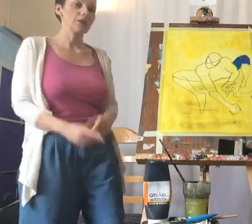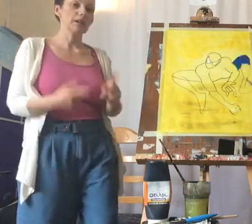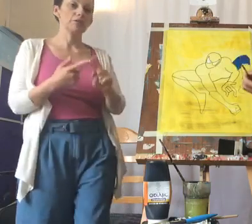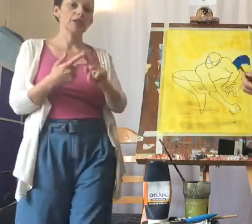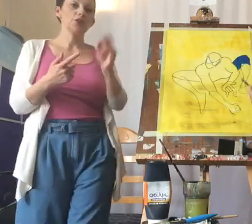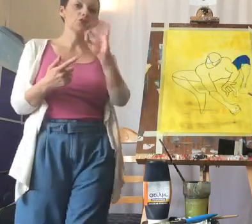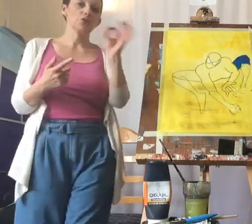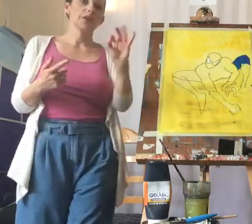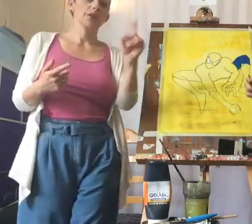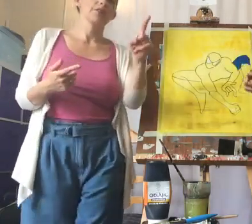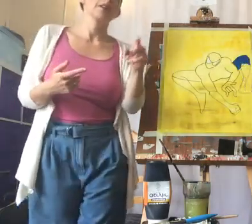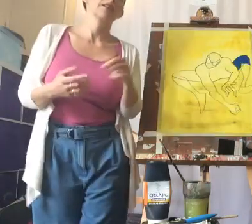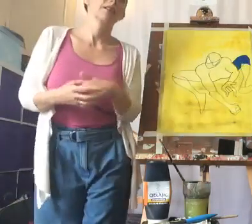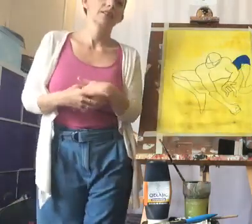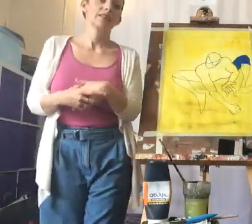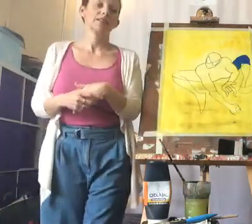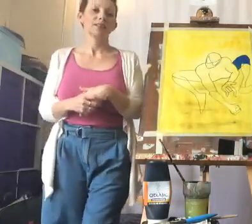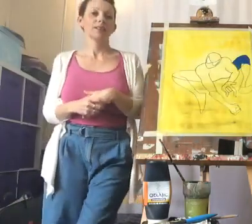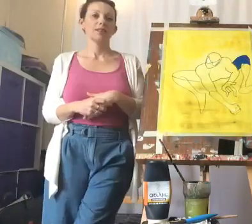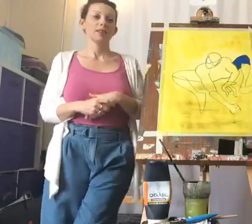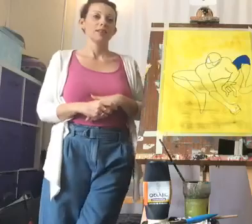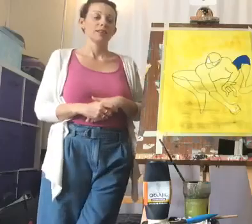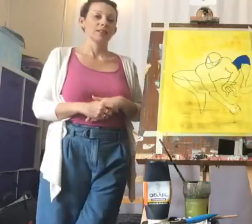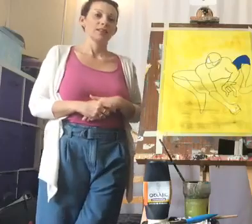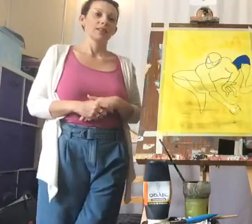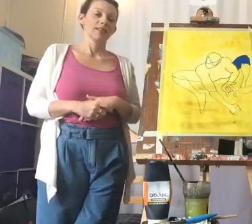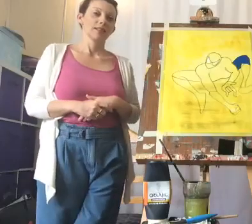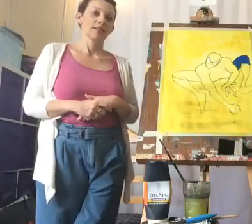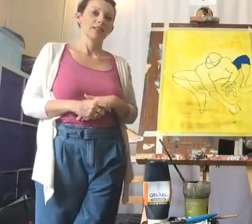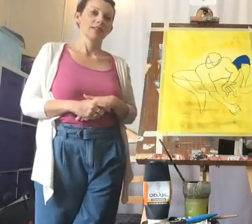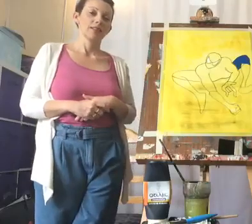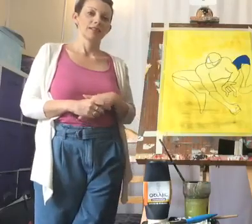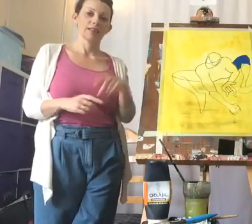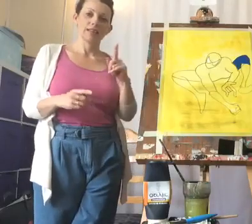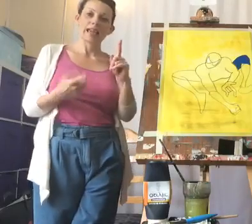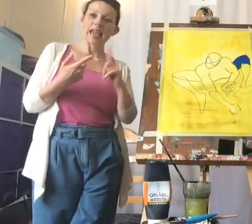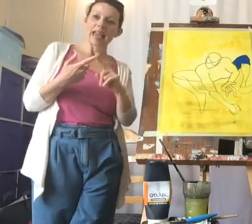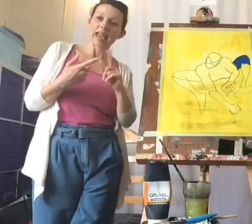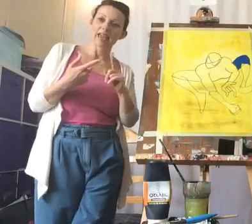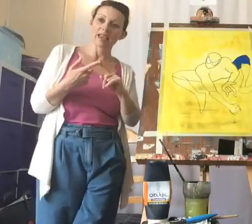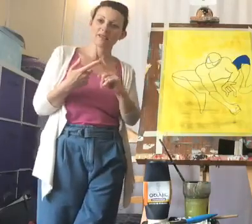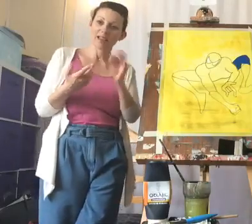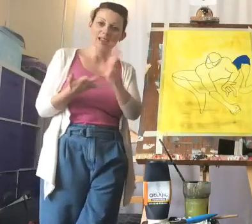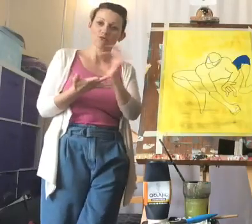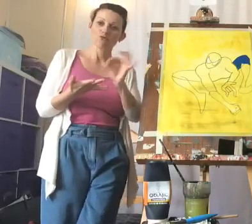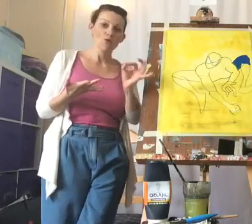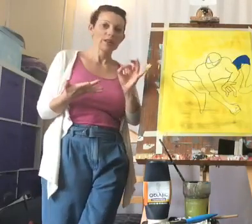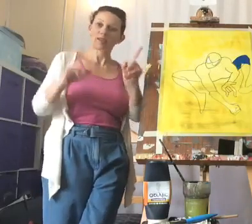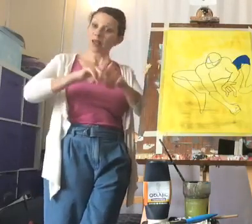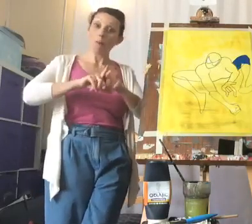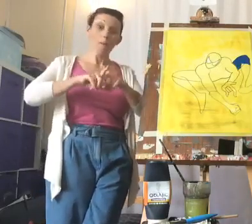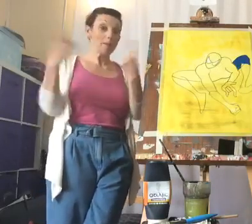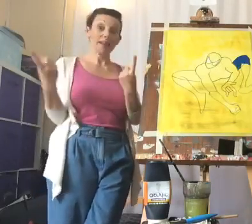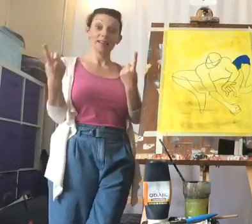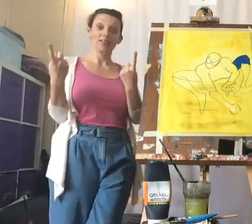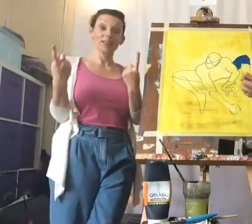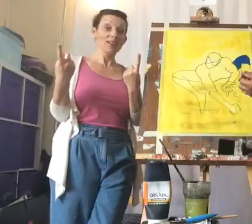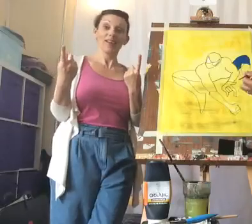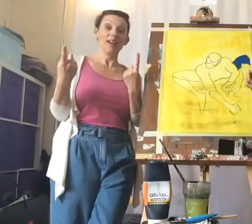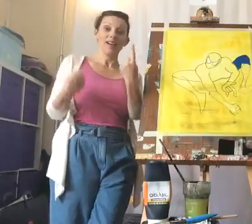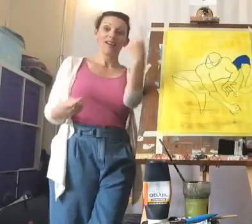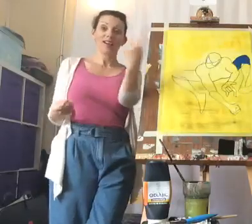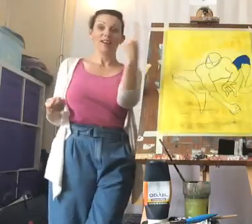So Evie, are you drawing over there? Yeah, Evie as usual is doing a complete different. She's doing her own